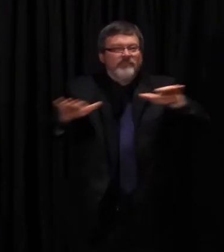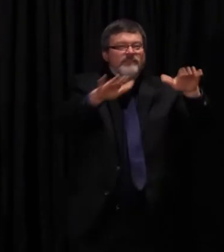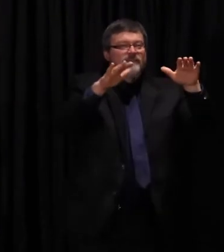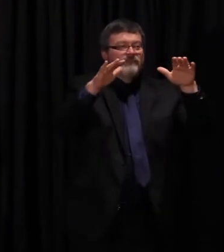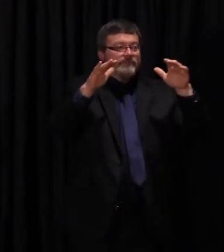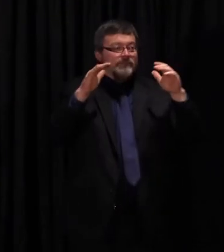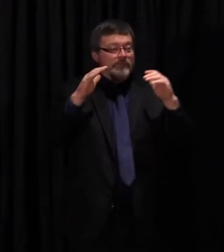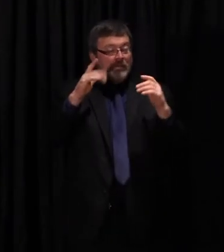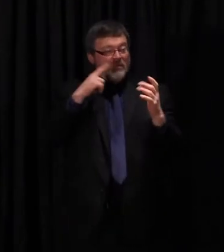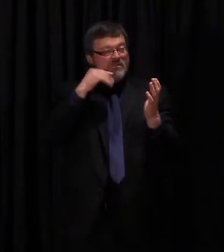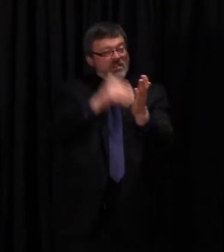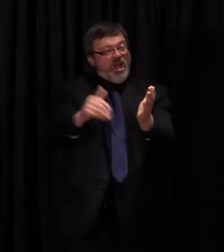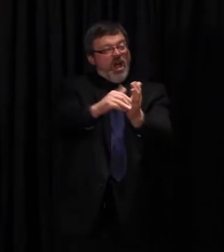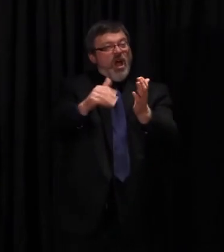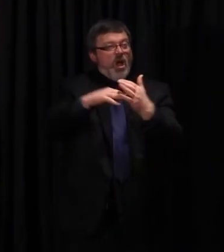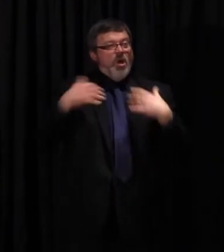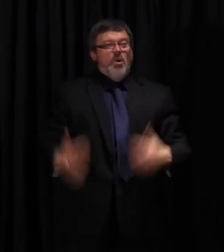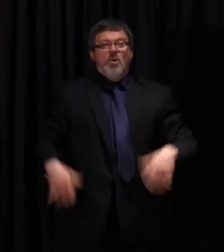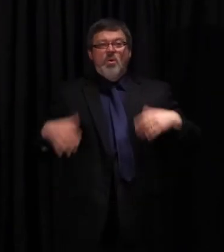today.